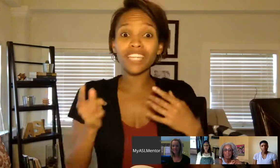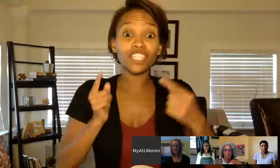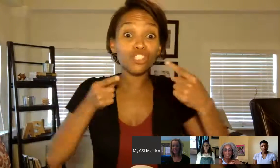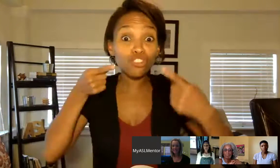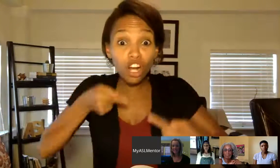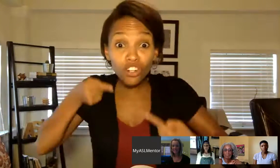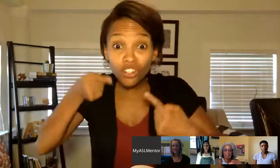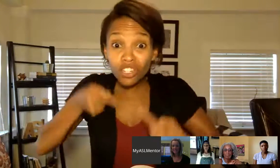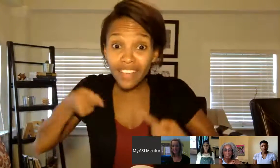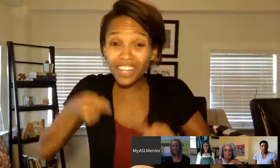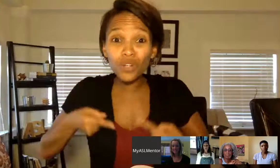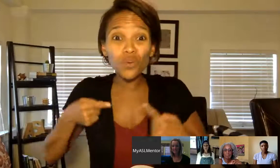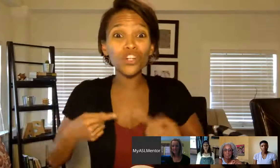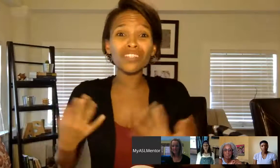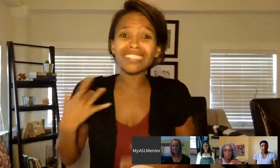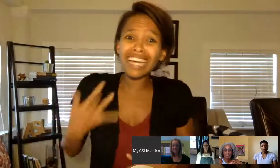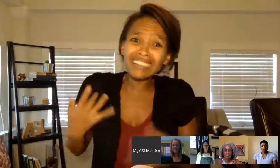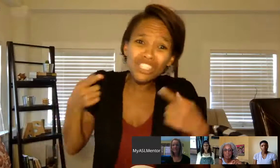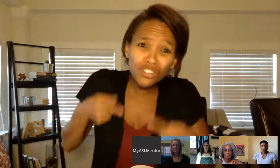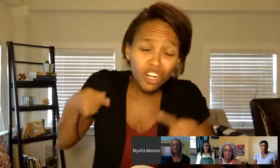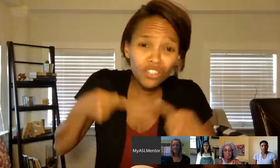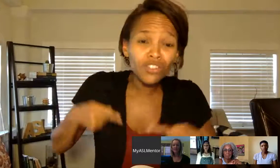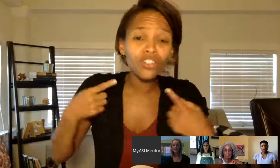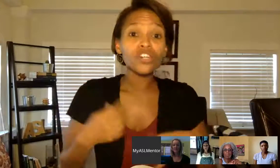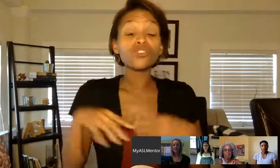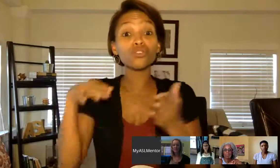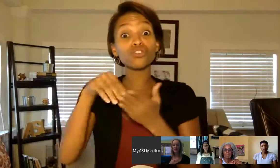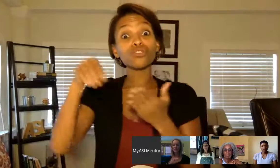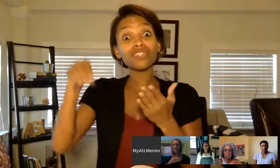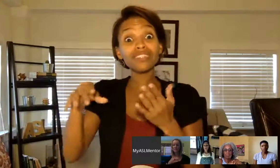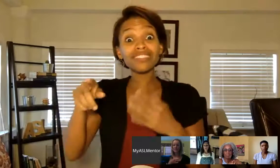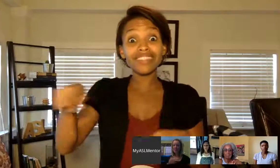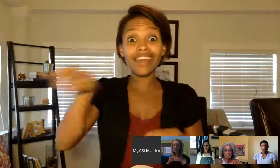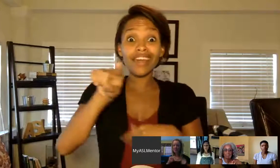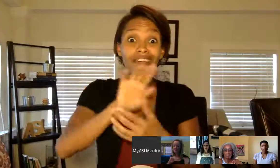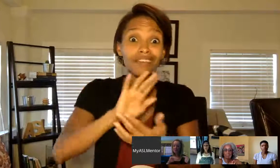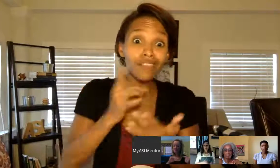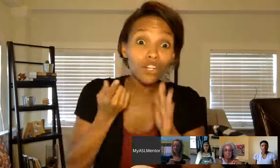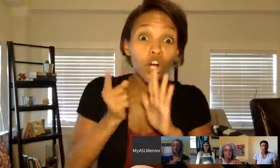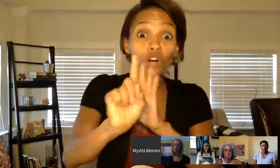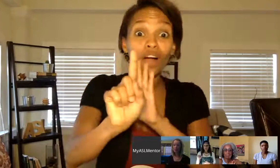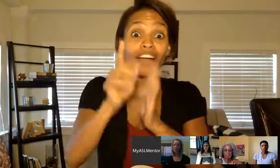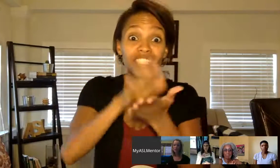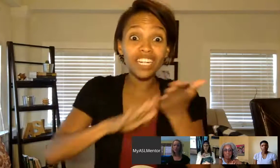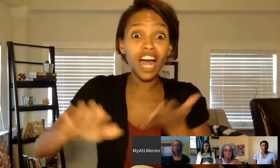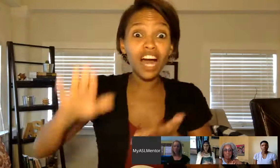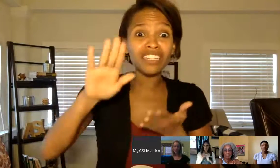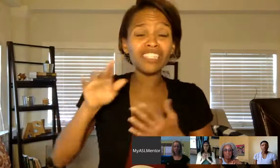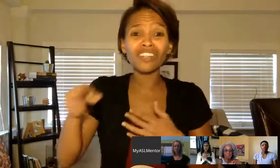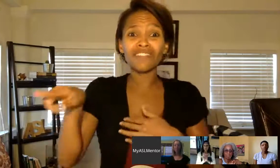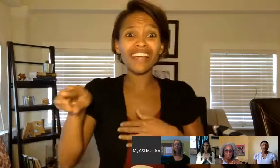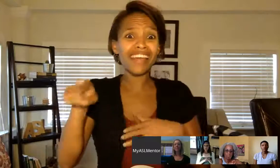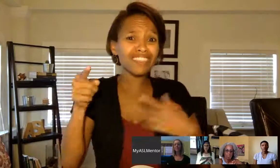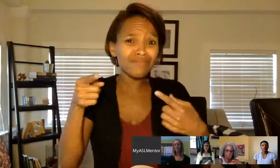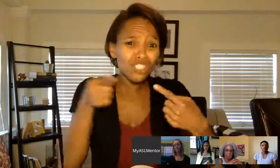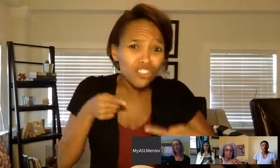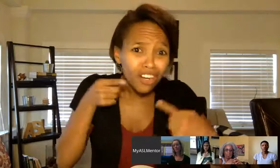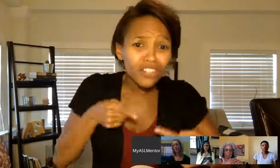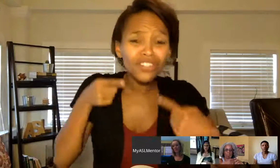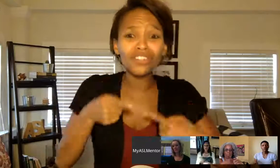some people sign struggle, and that could work. Tend, struggle. So students, they arrive to college,